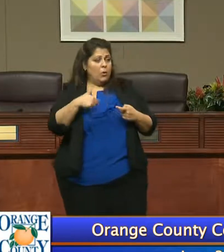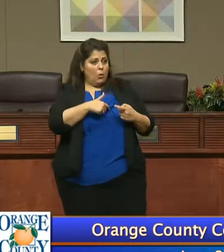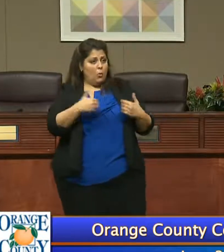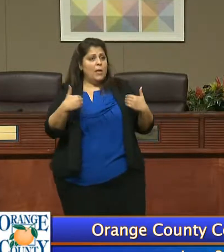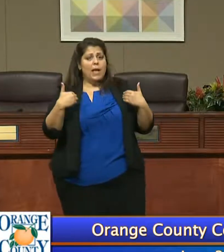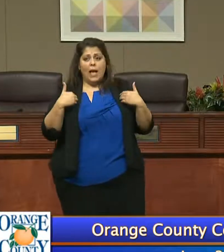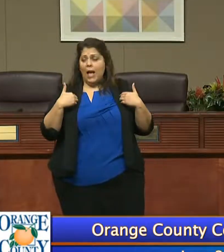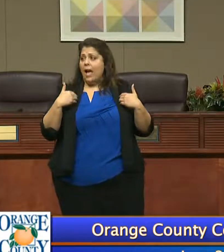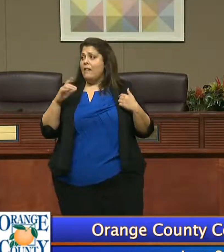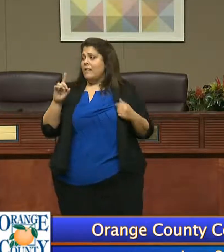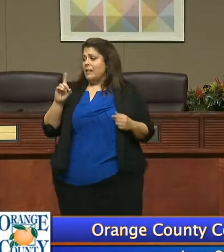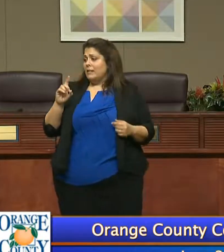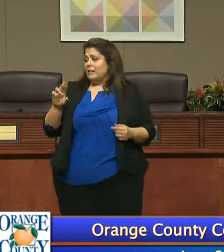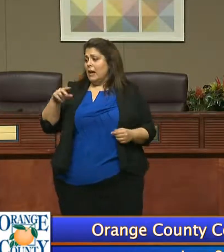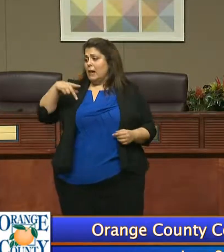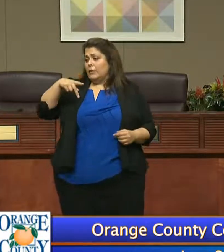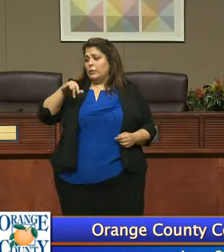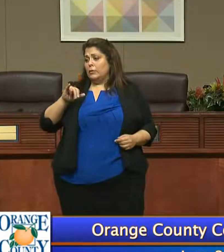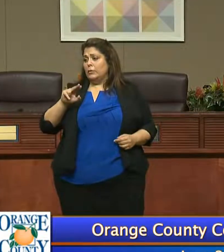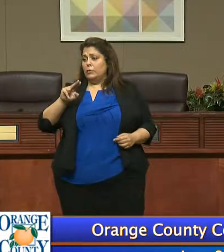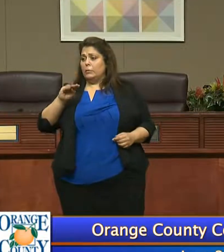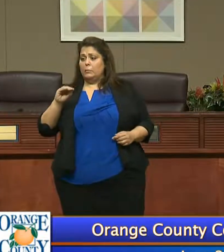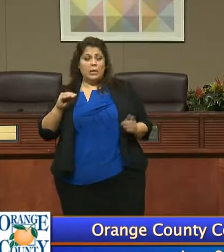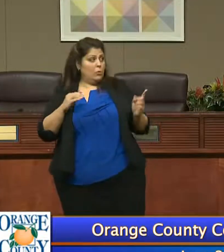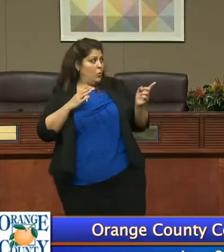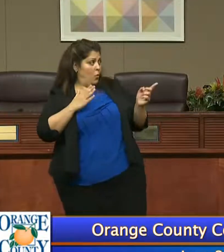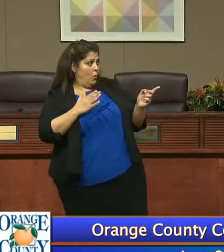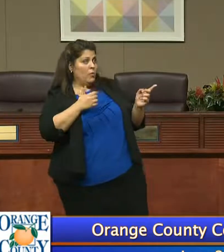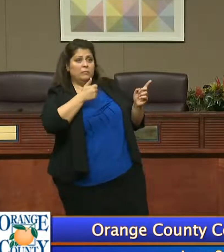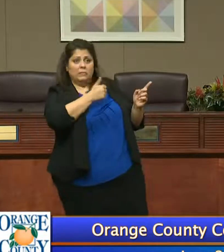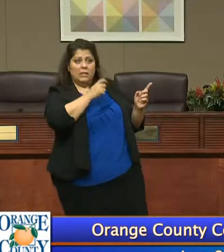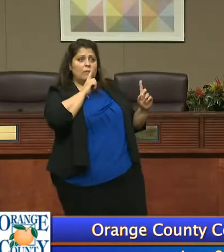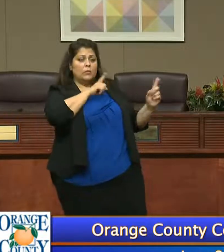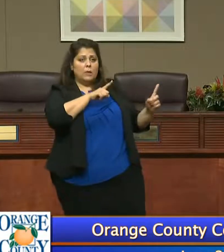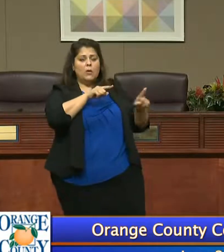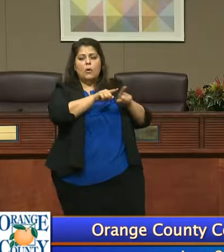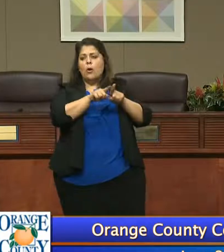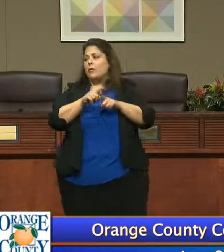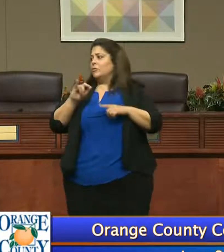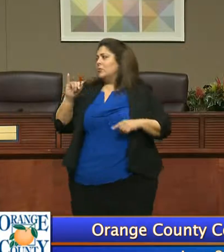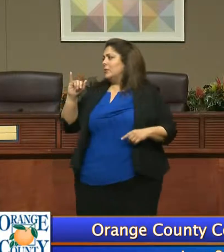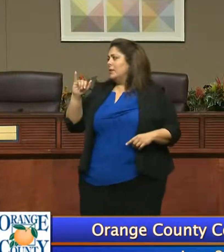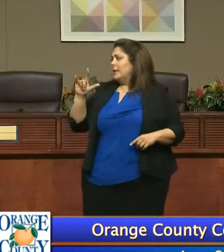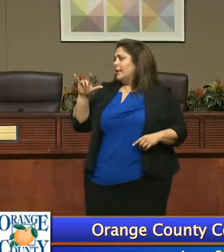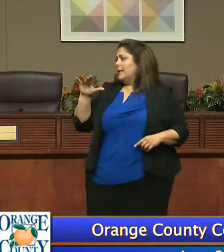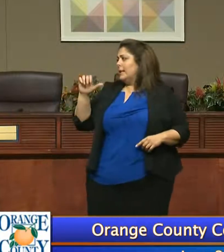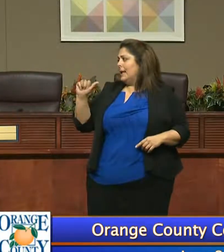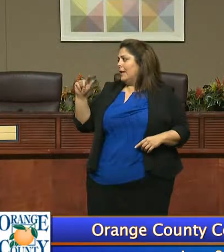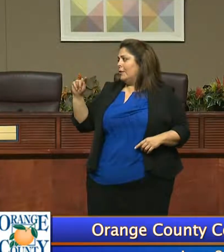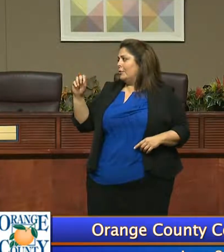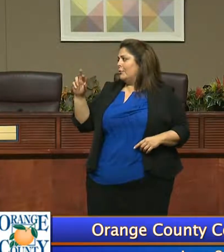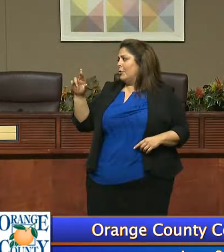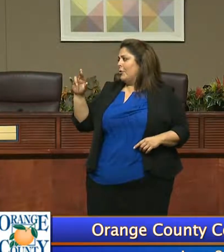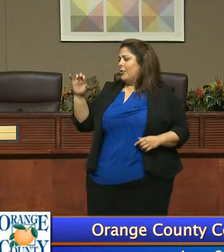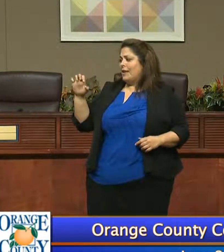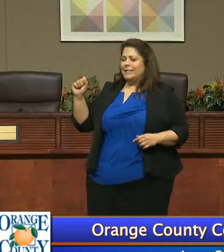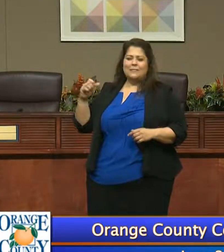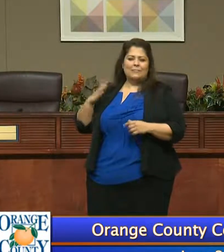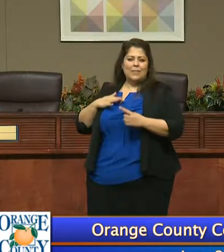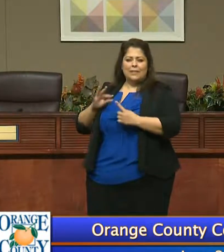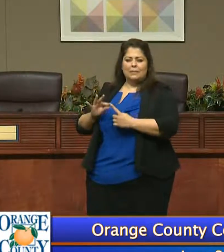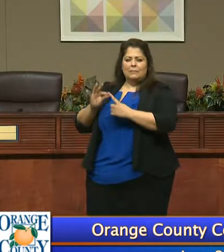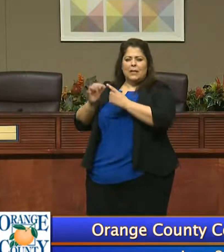have Dr. Pino who can respond, and we also have Ms. Ilia Torres, one of my special assistants, who